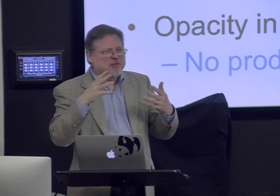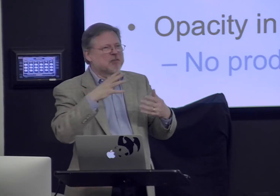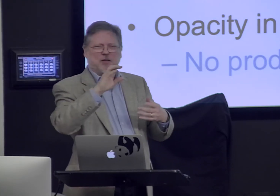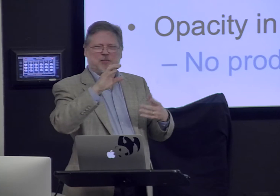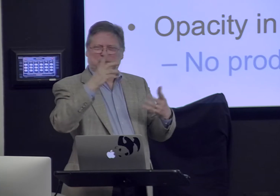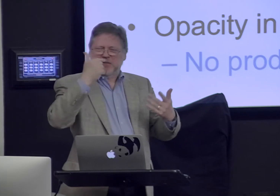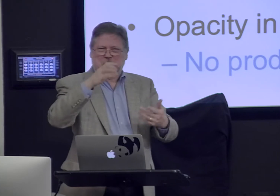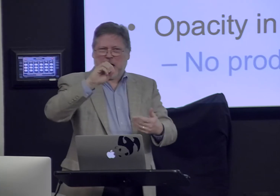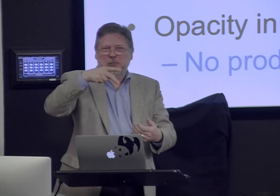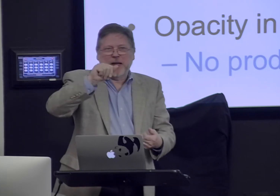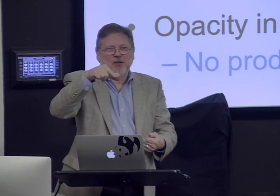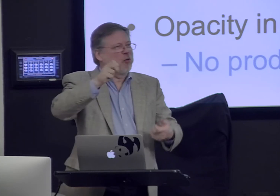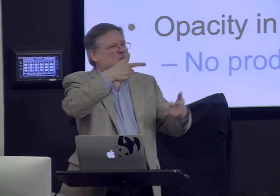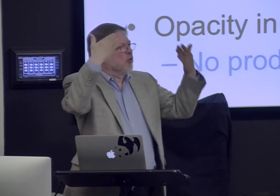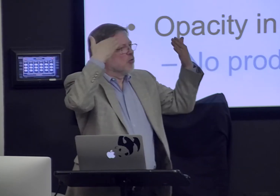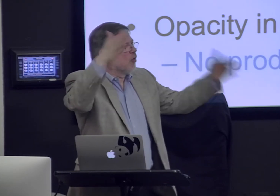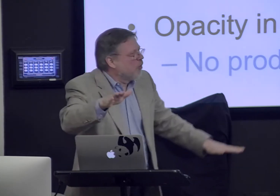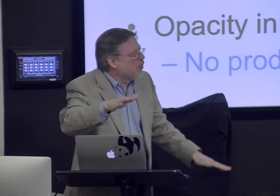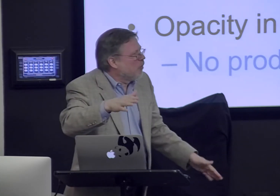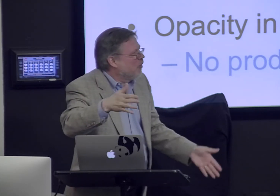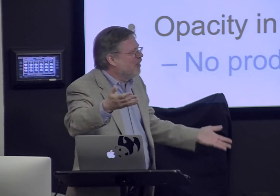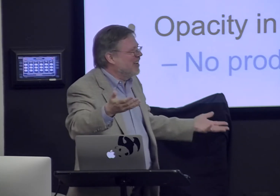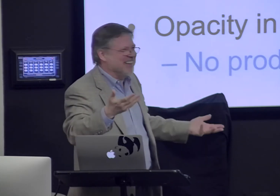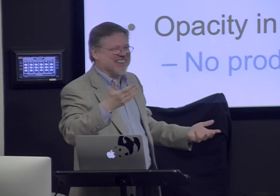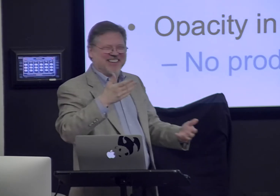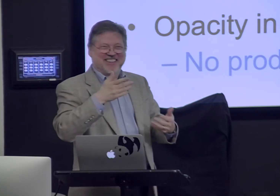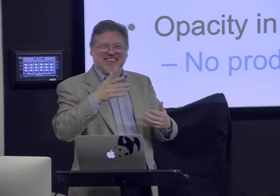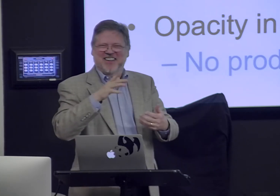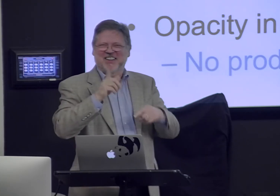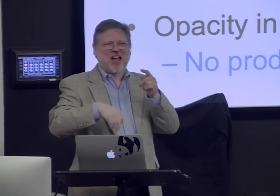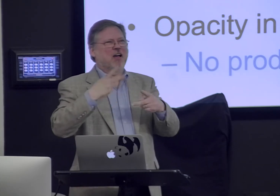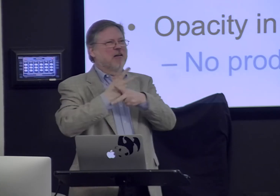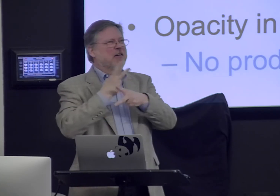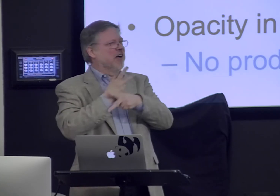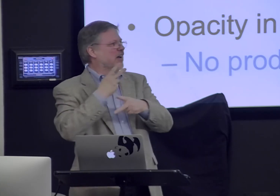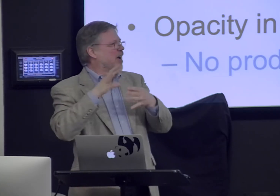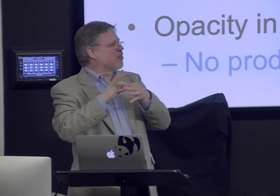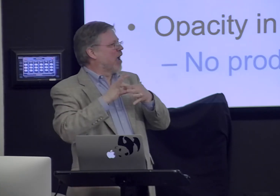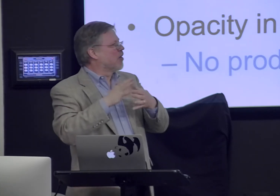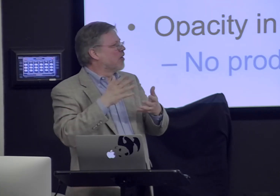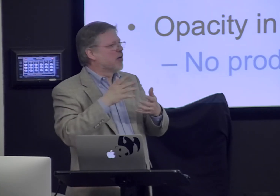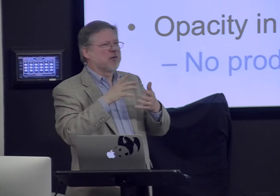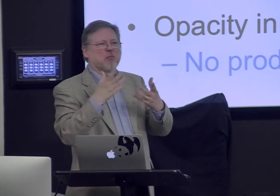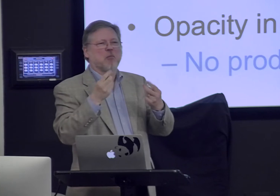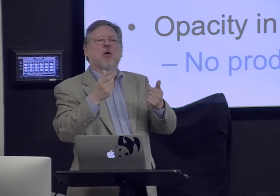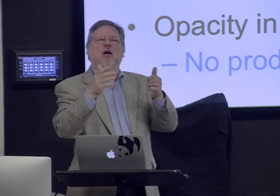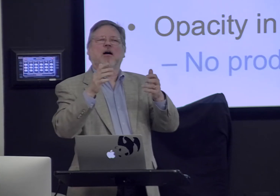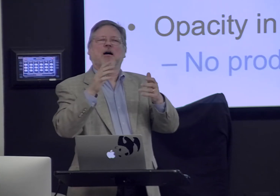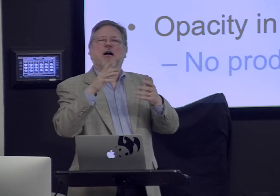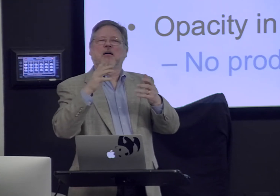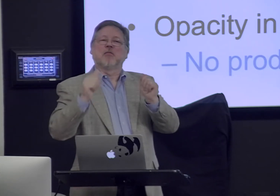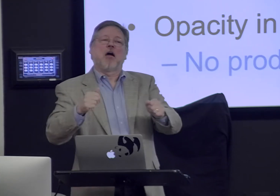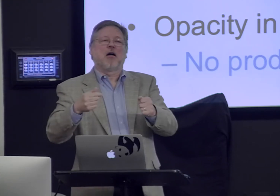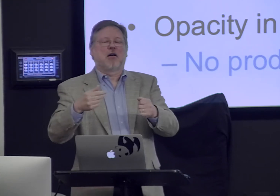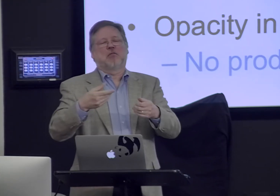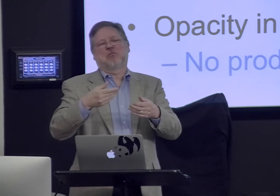here are signs that used to be multiple signs and used to be phrasal that now feel like single signs,